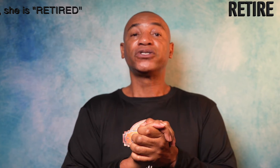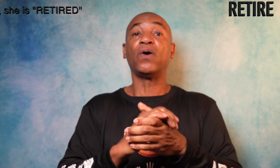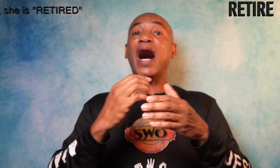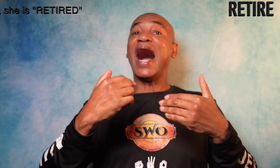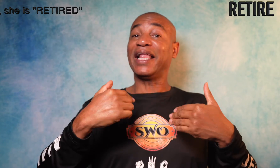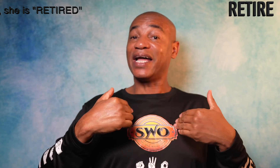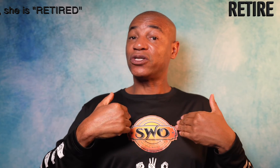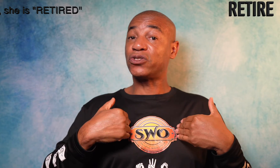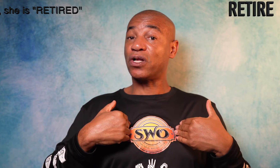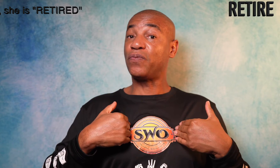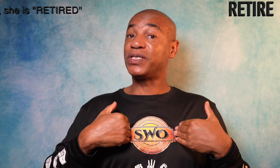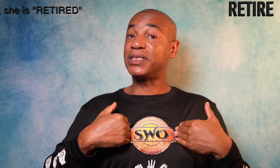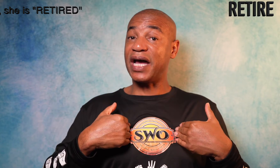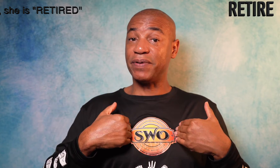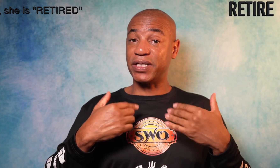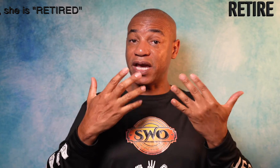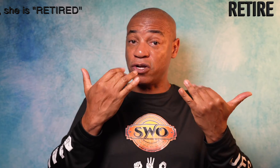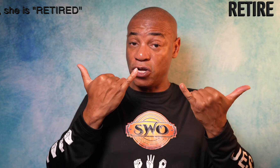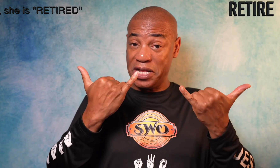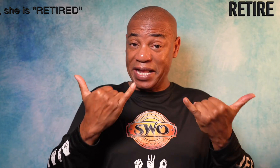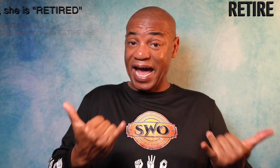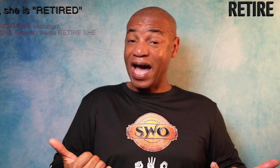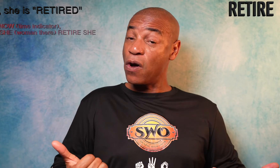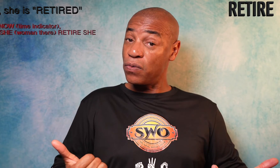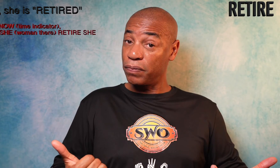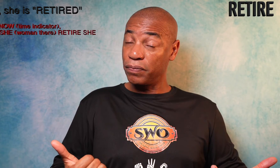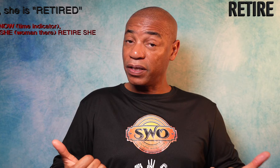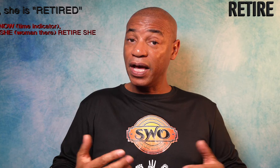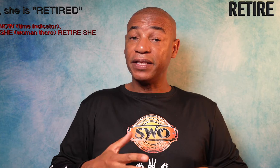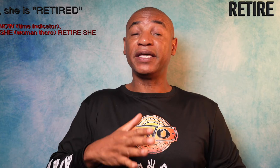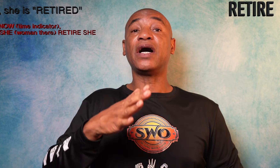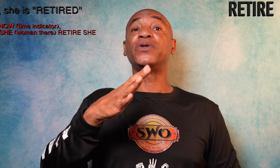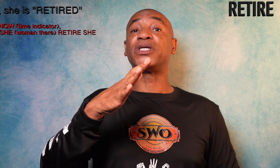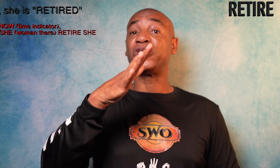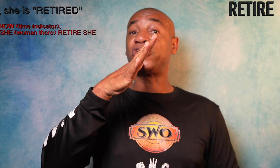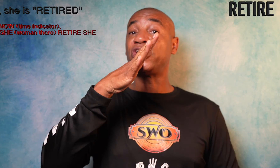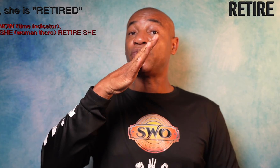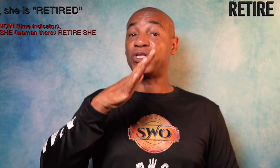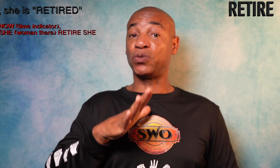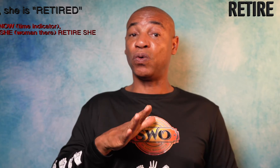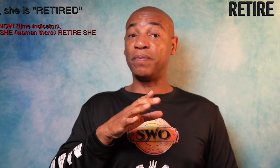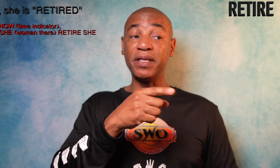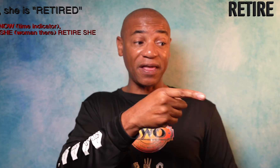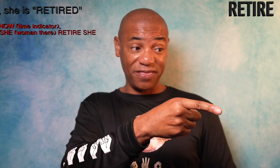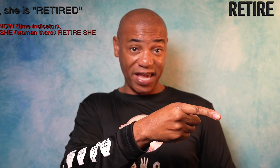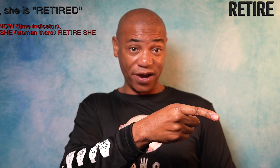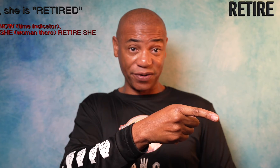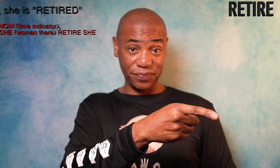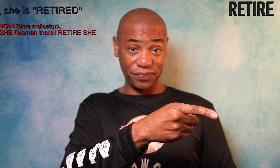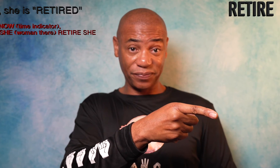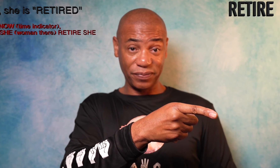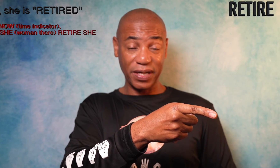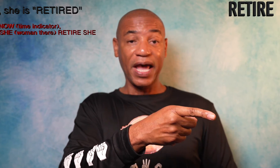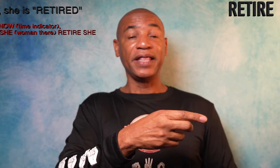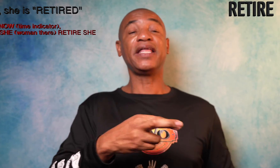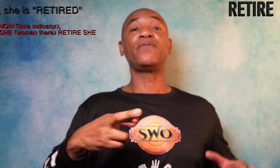So I like to start off with the time indicator now. Then I would say she, which is woman, there. Then I would